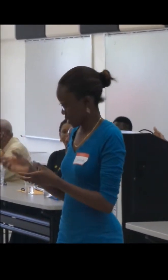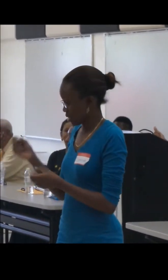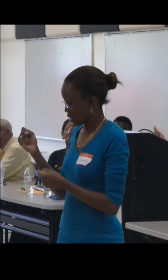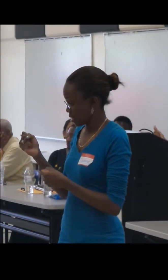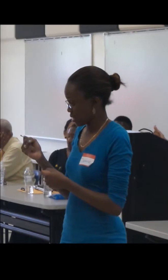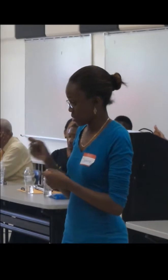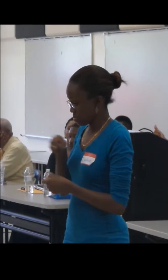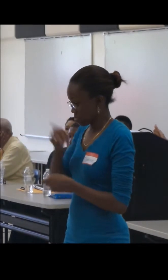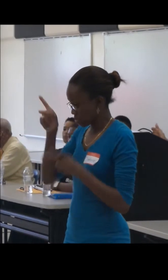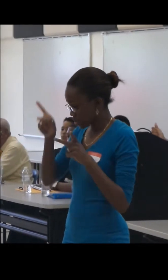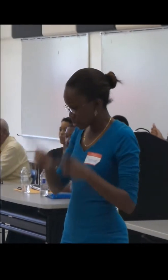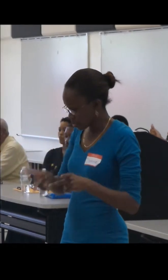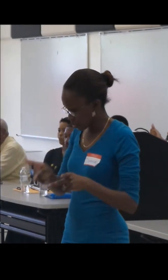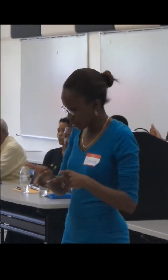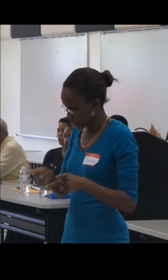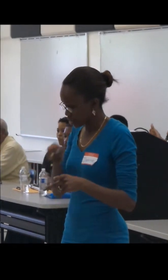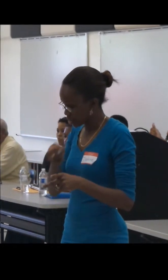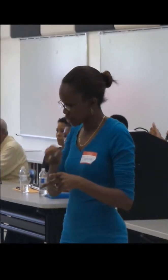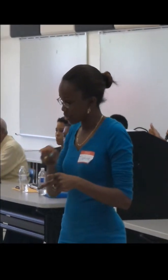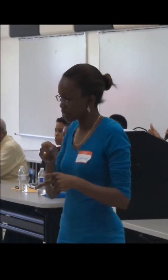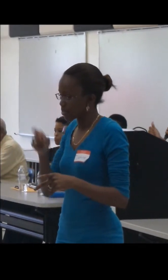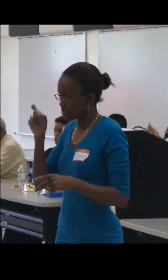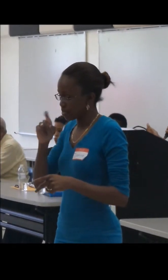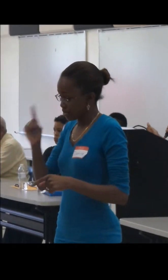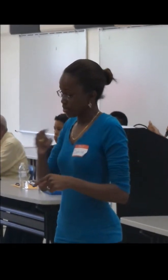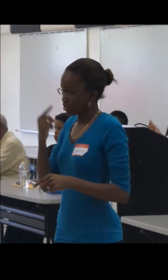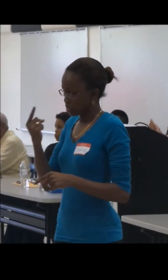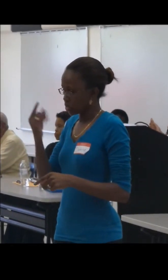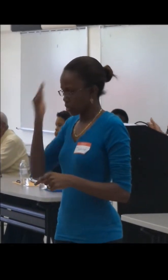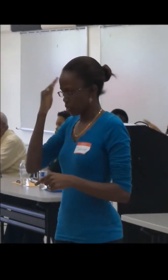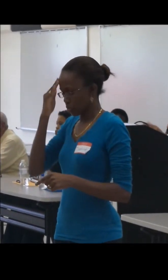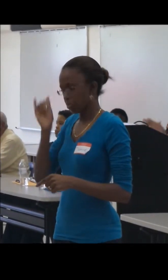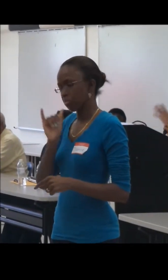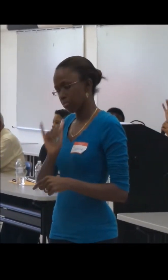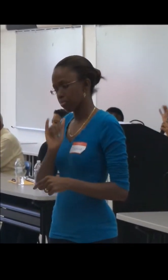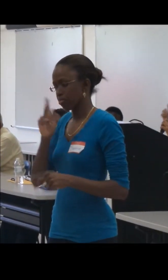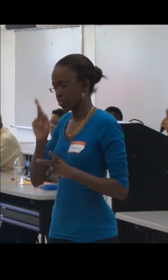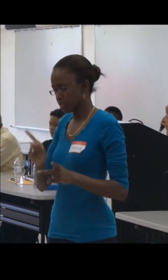the legislation to Disability Month to show that persons with